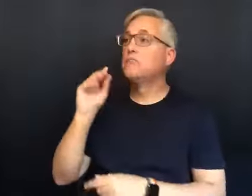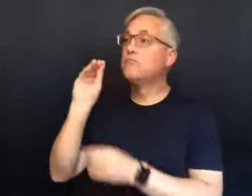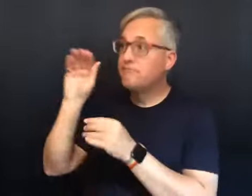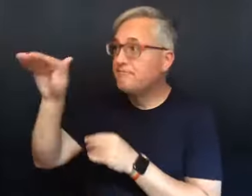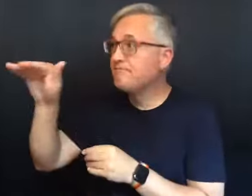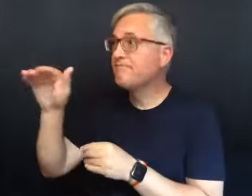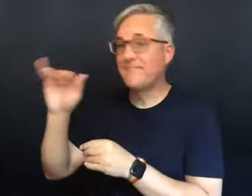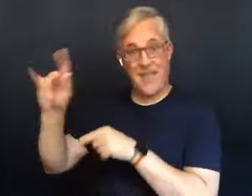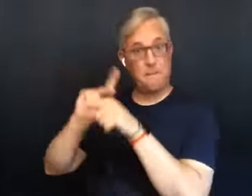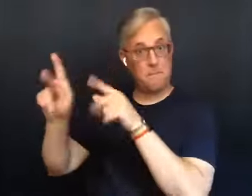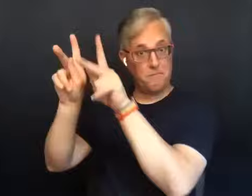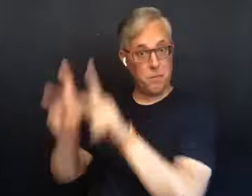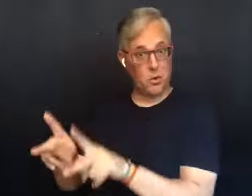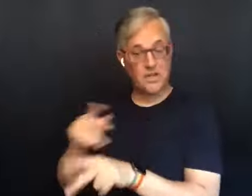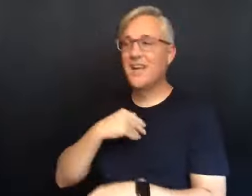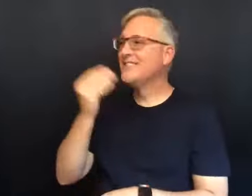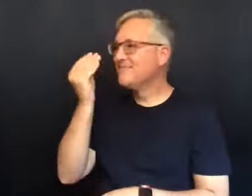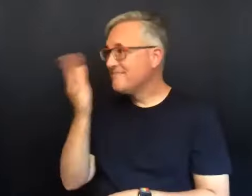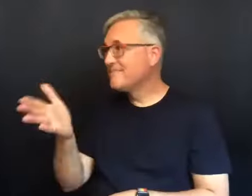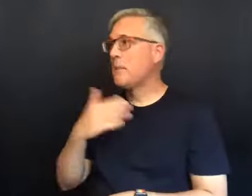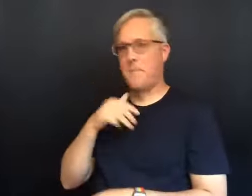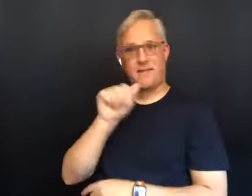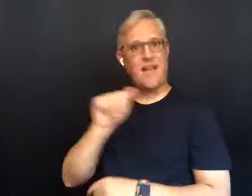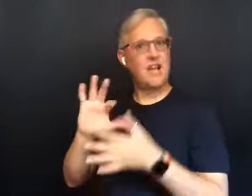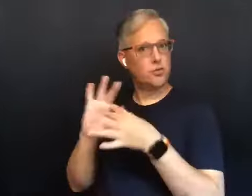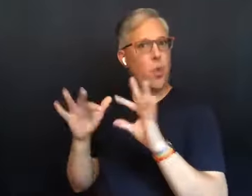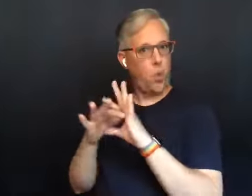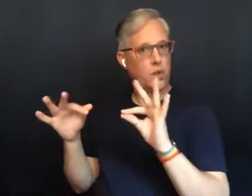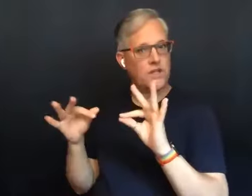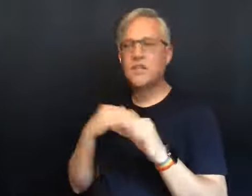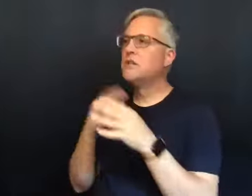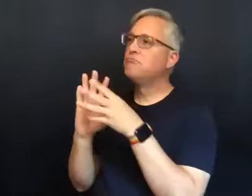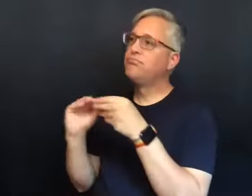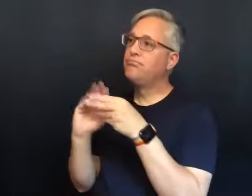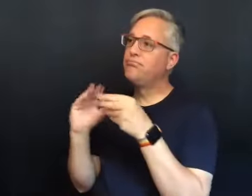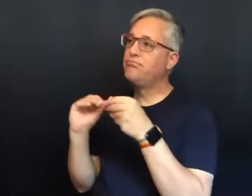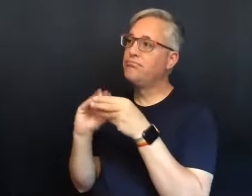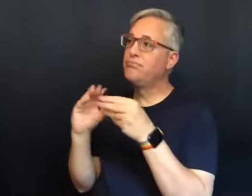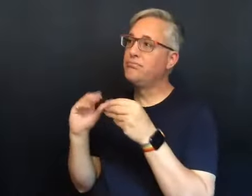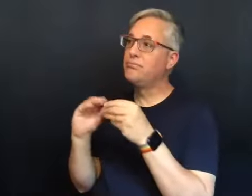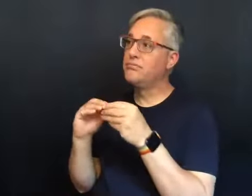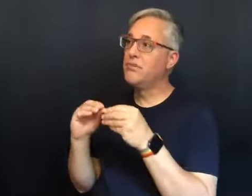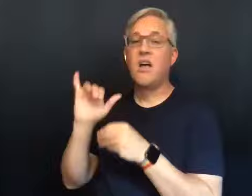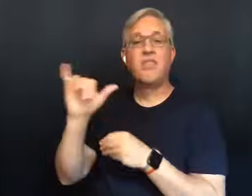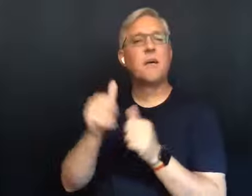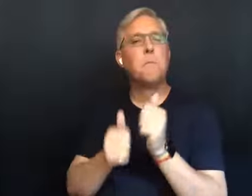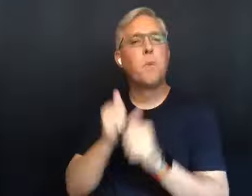or every other month, we share our story of our recovery from alcoholism through Alcoholics